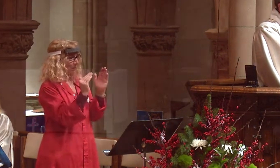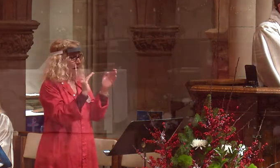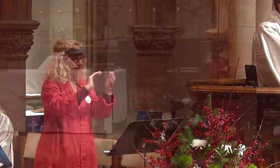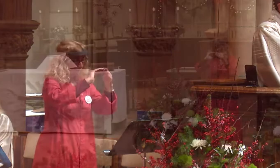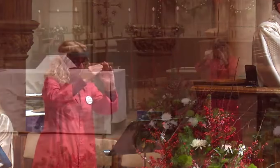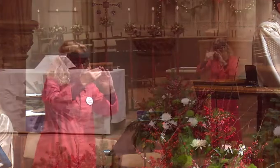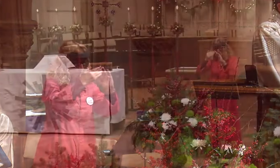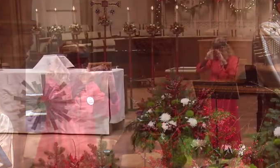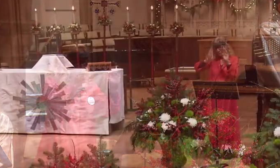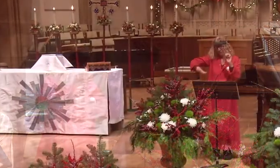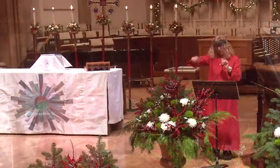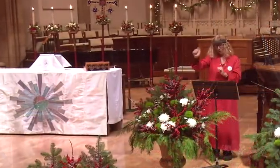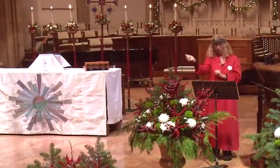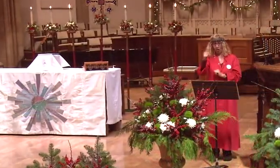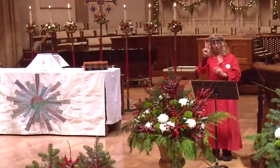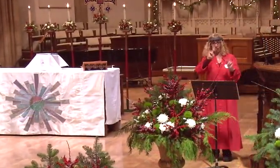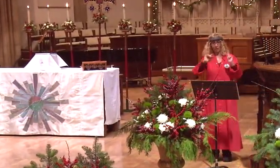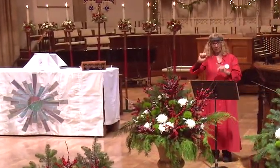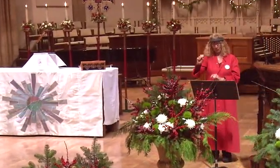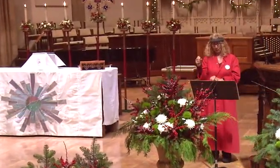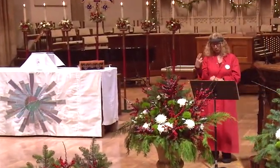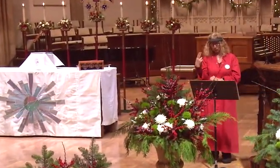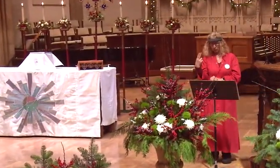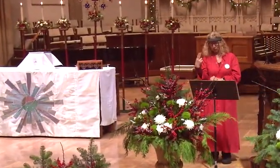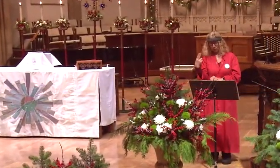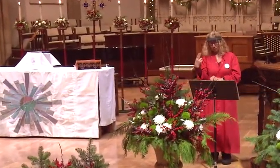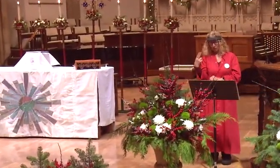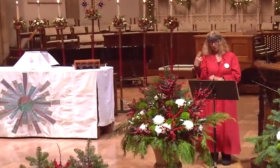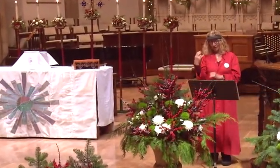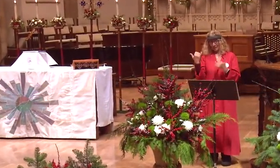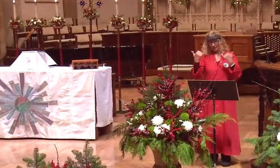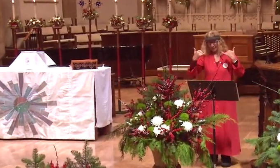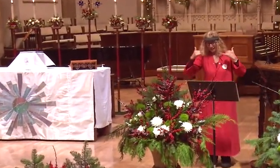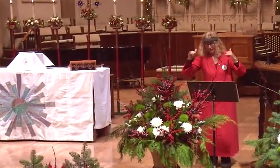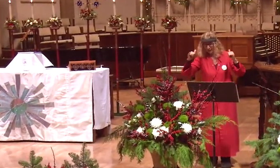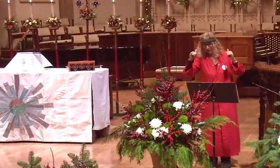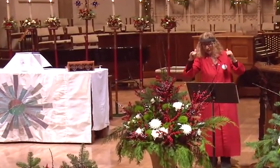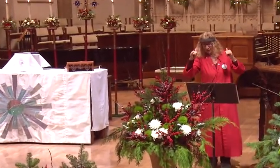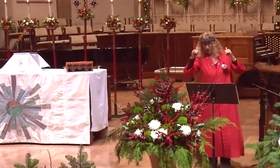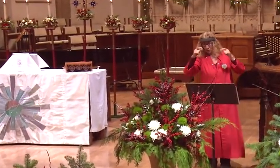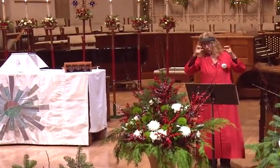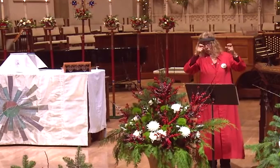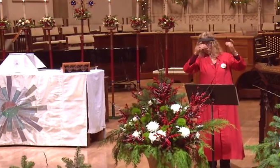Judah. Yet a ruler of Israel will come from you.